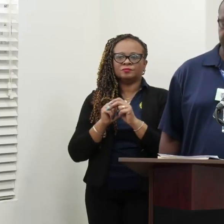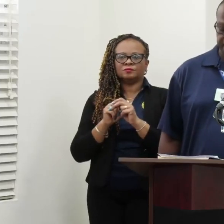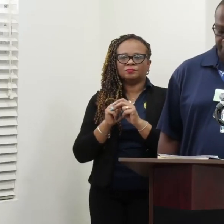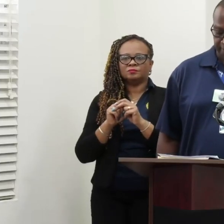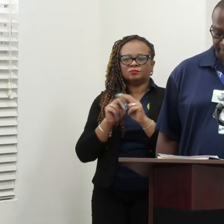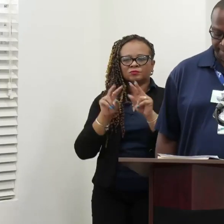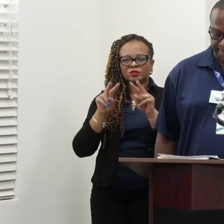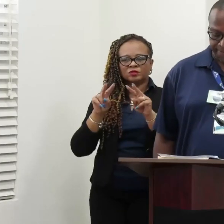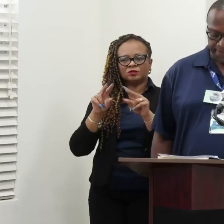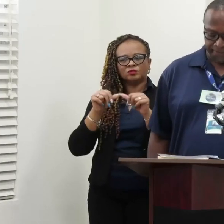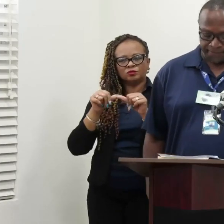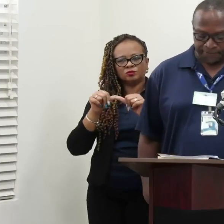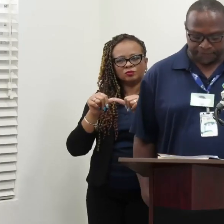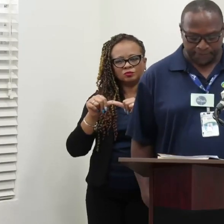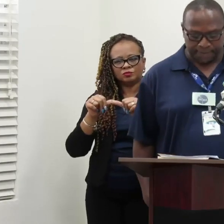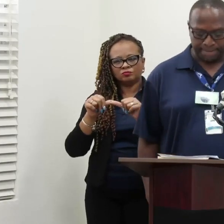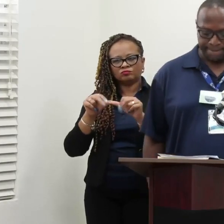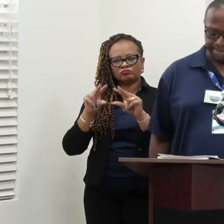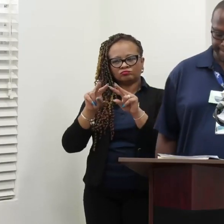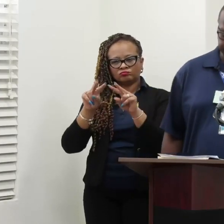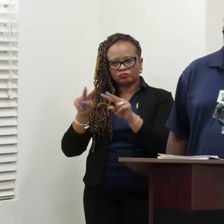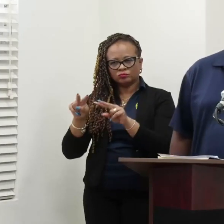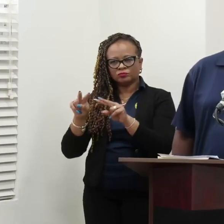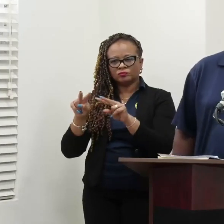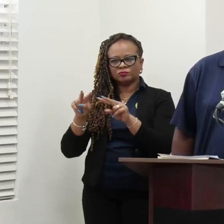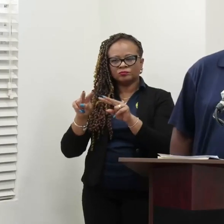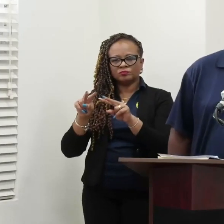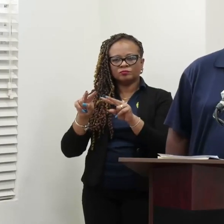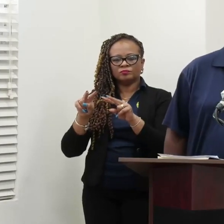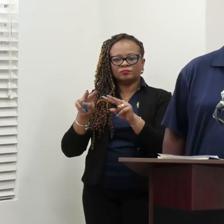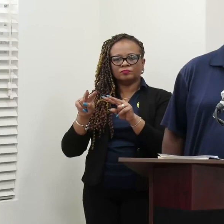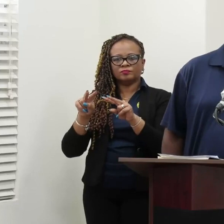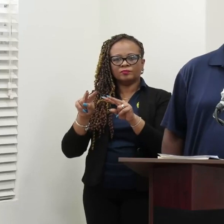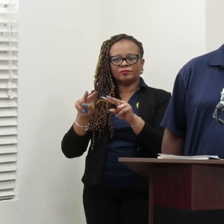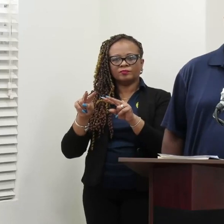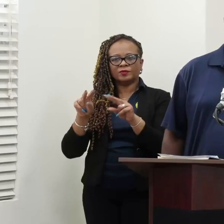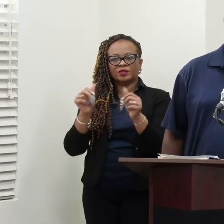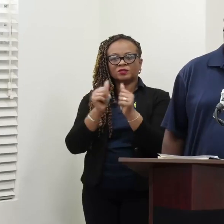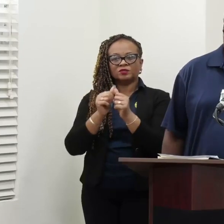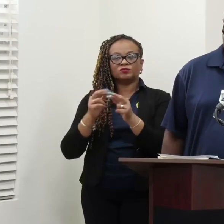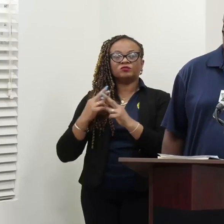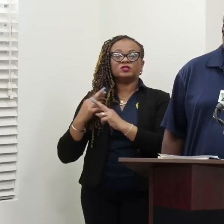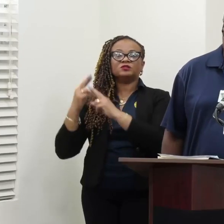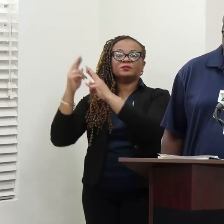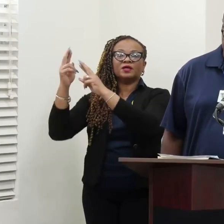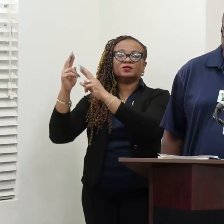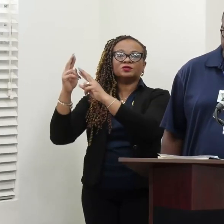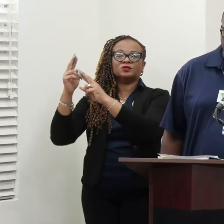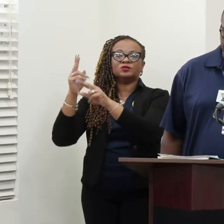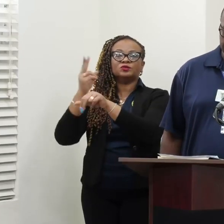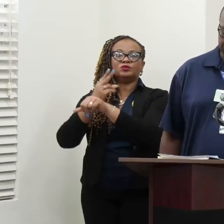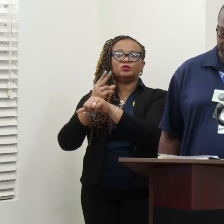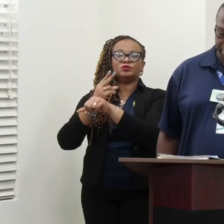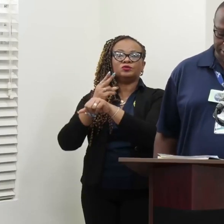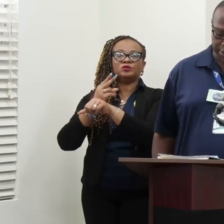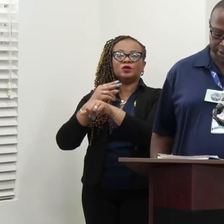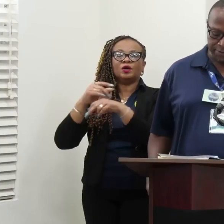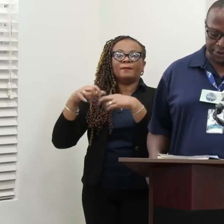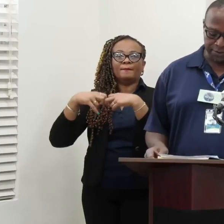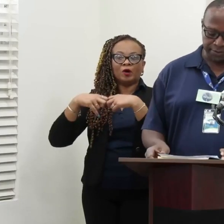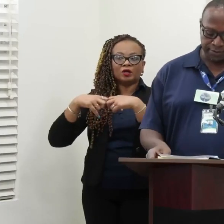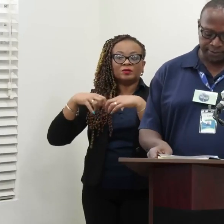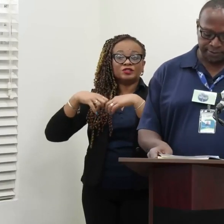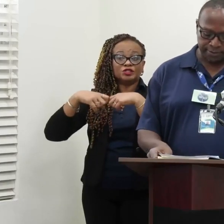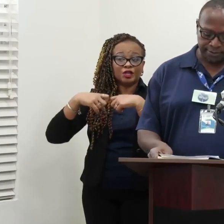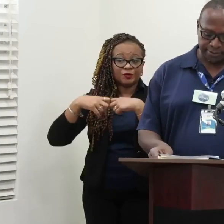sortir, stay encouraged. This is with respect to the use of portable generator